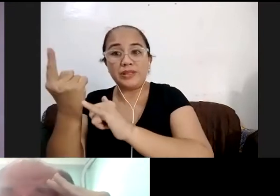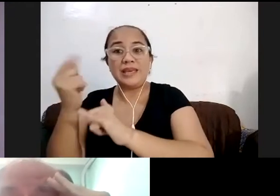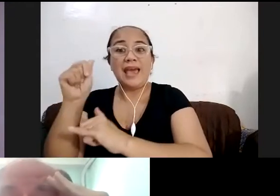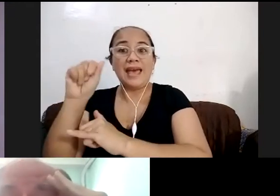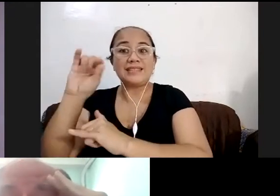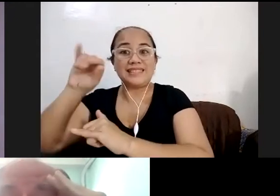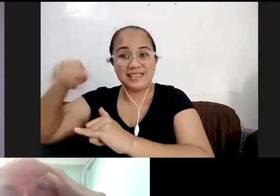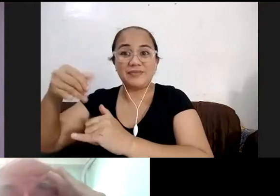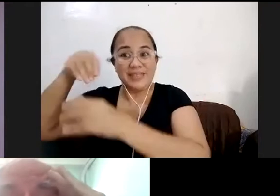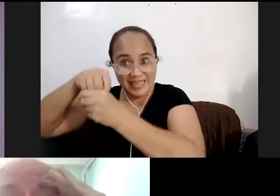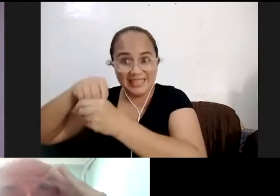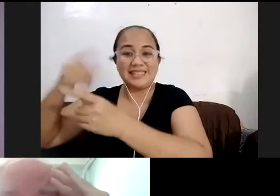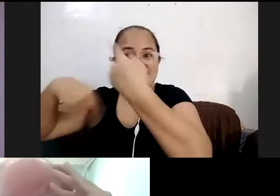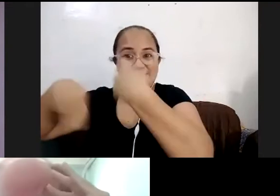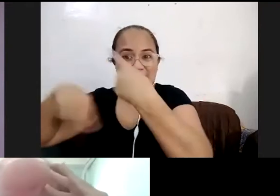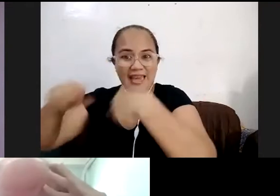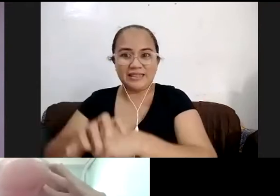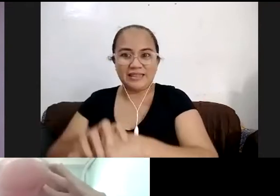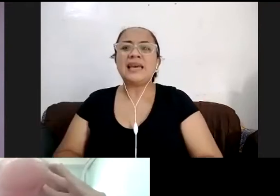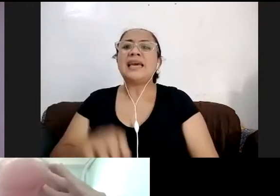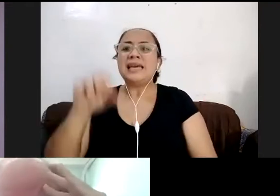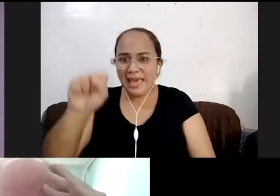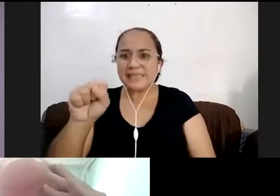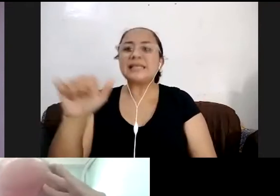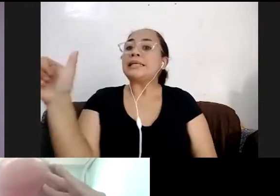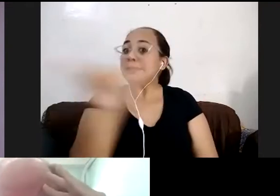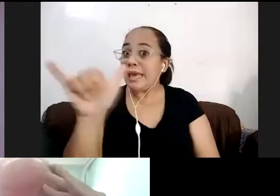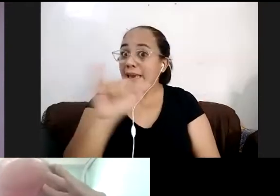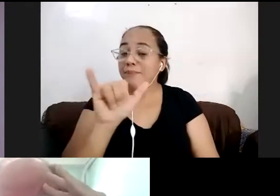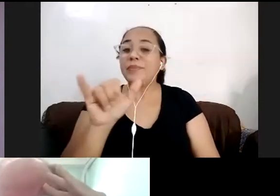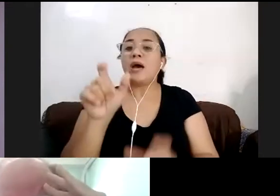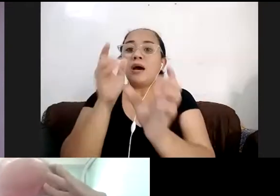It has the same number of morphemes,